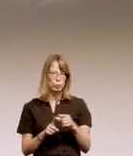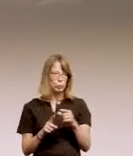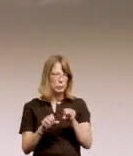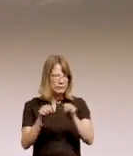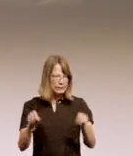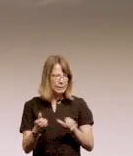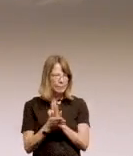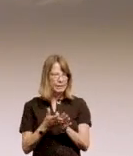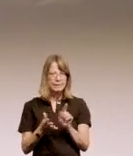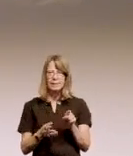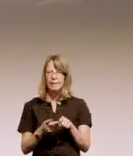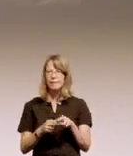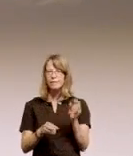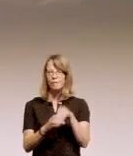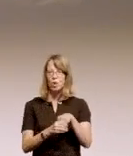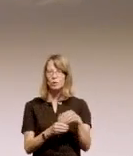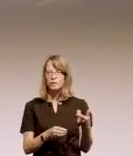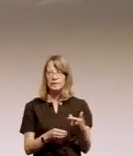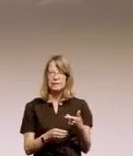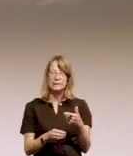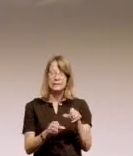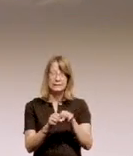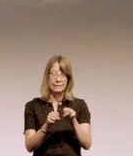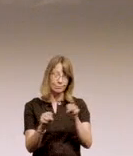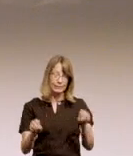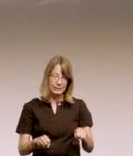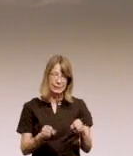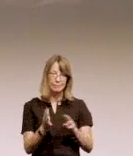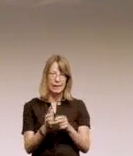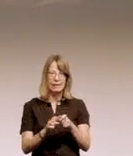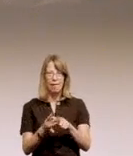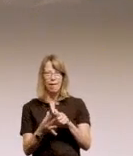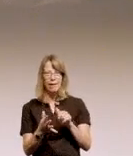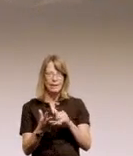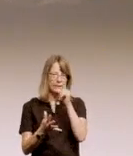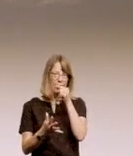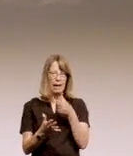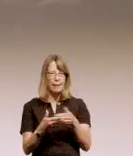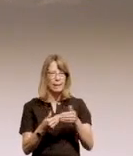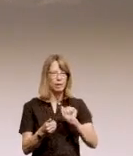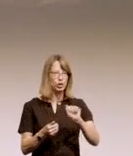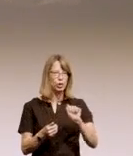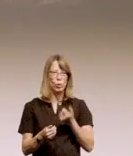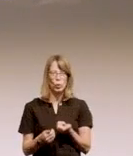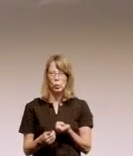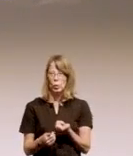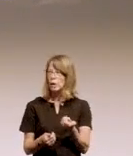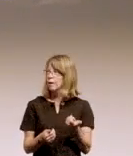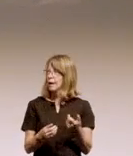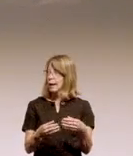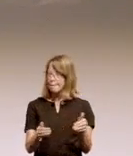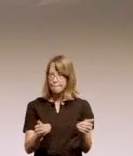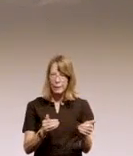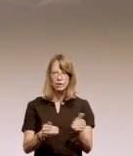scheme use to manage their budget. So you can log on to or jump onto a computer, and going through MyGov like you would for